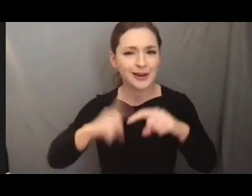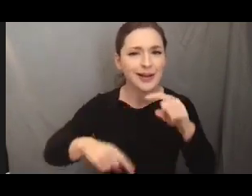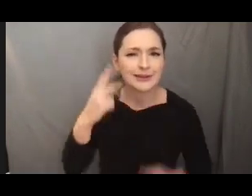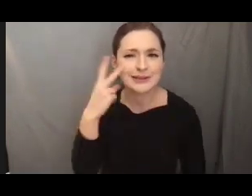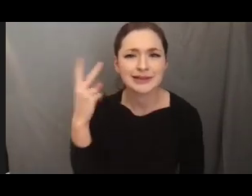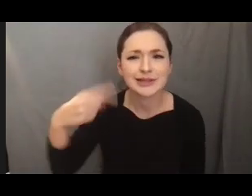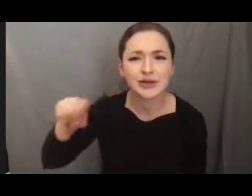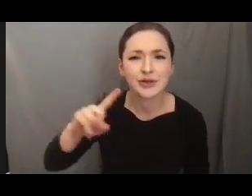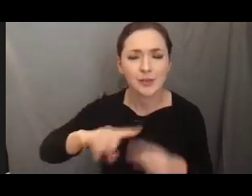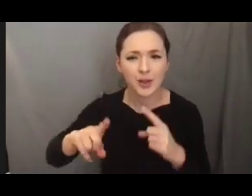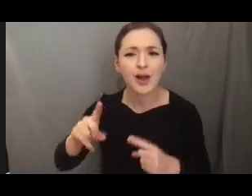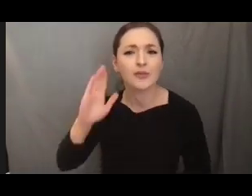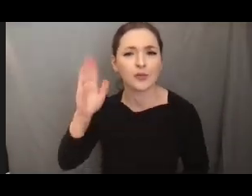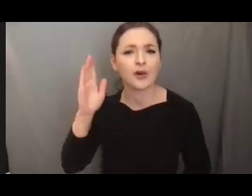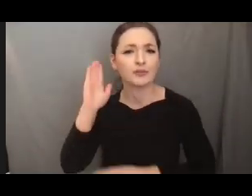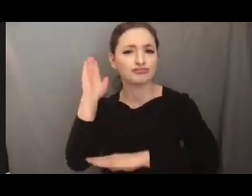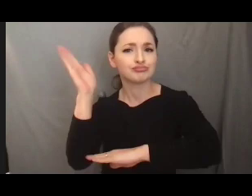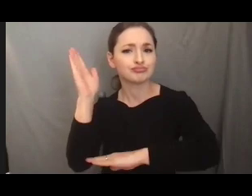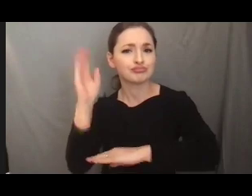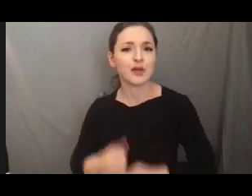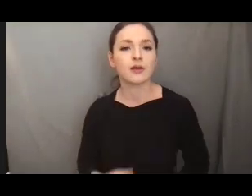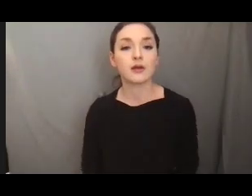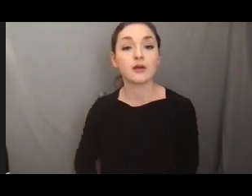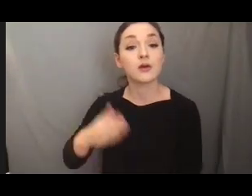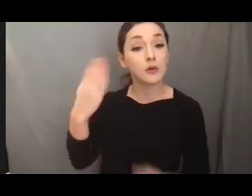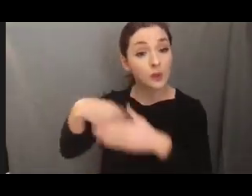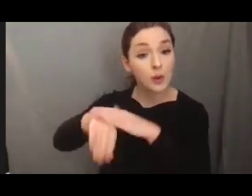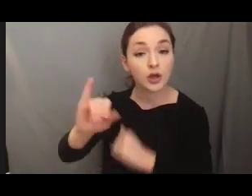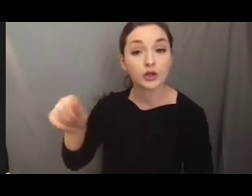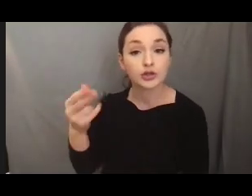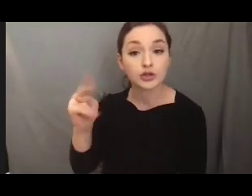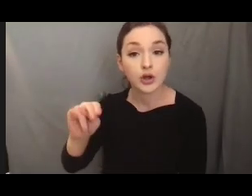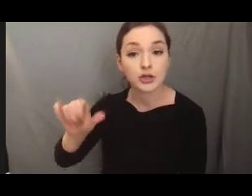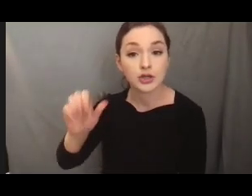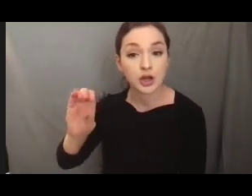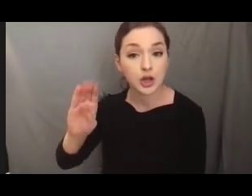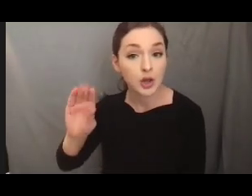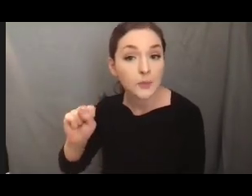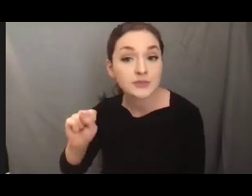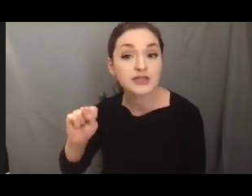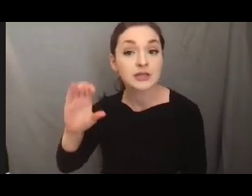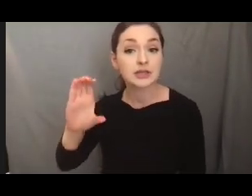off, as you walk into the John Jaqua Center, now all the stuff I'm going to tell you is